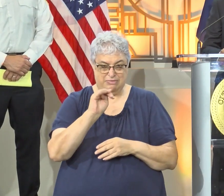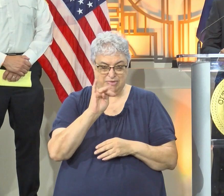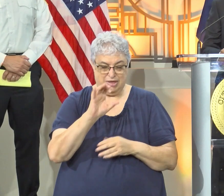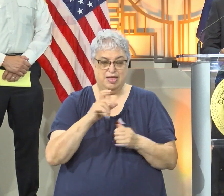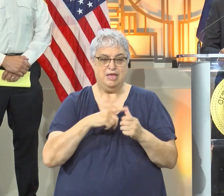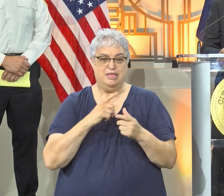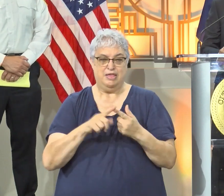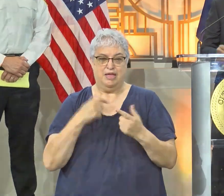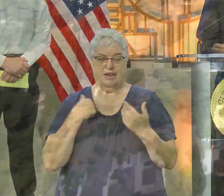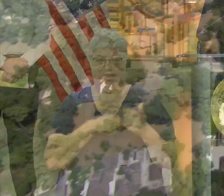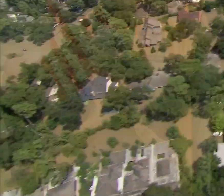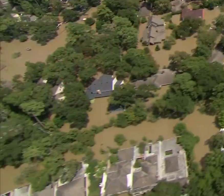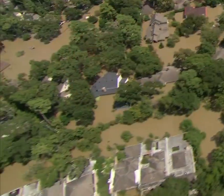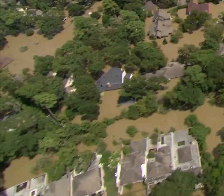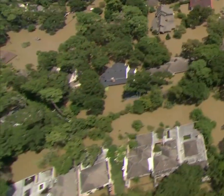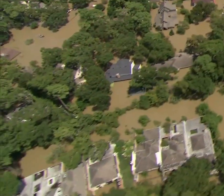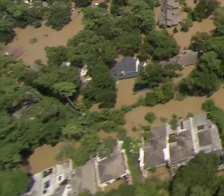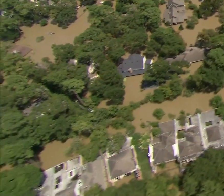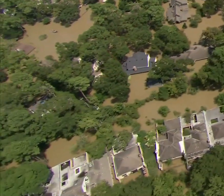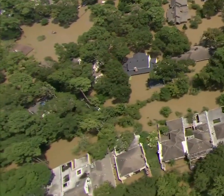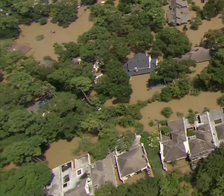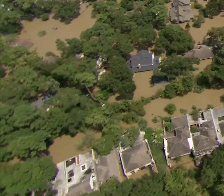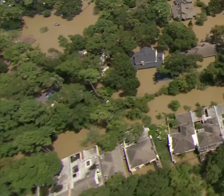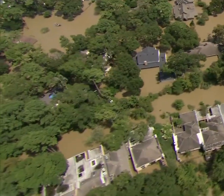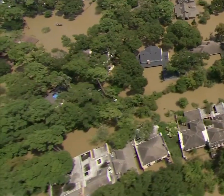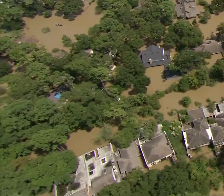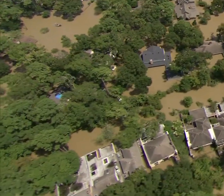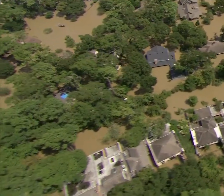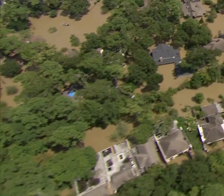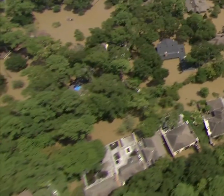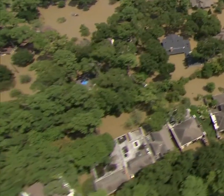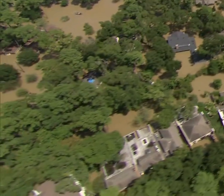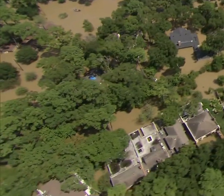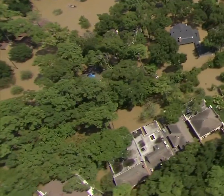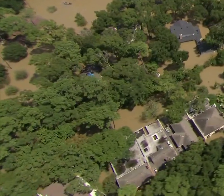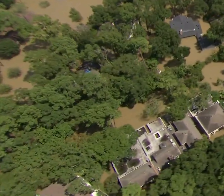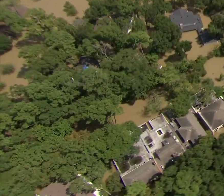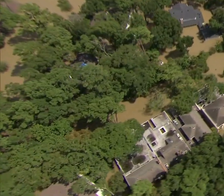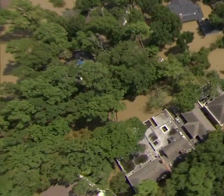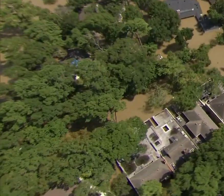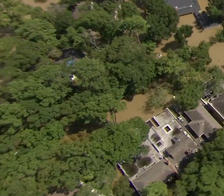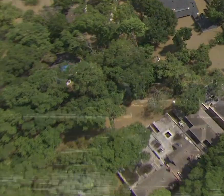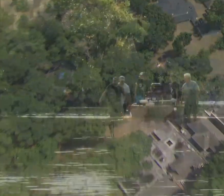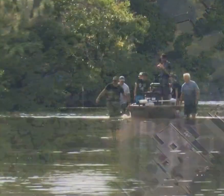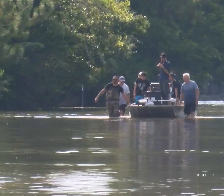the Houston region. This coming week will be the 3rd anniversary of Harvey.